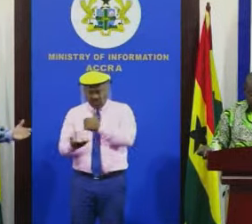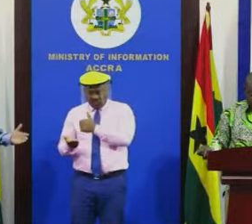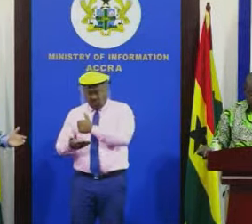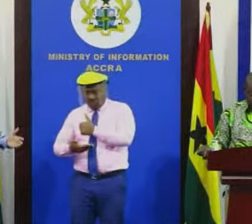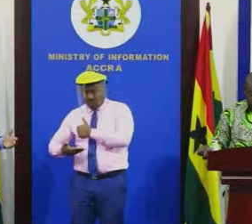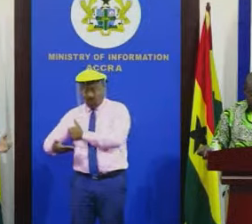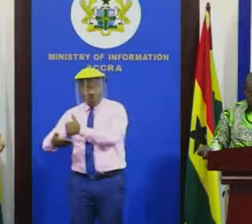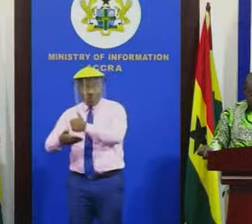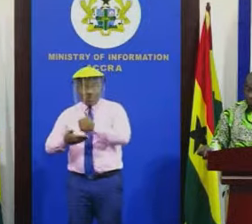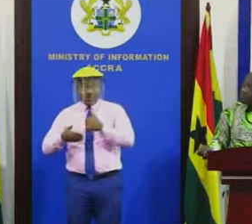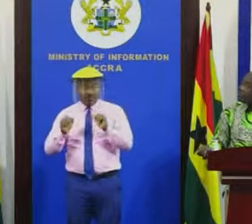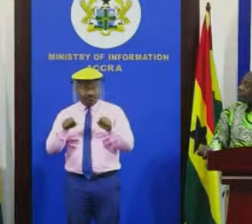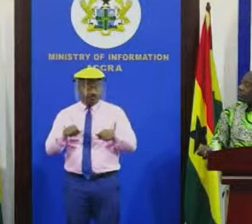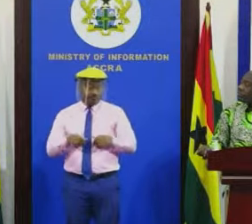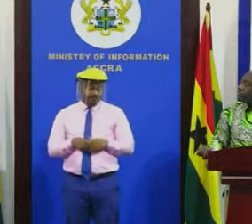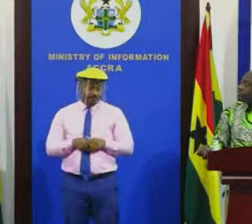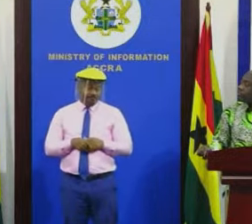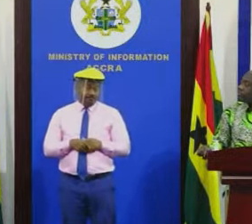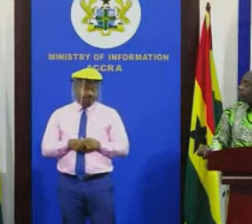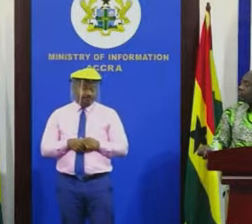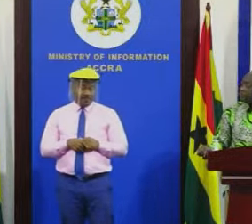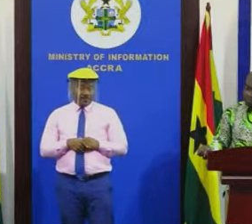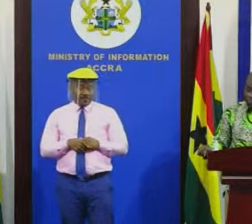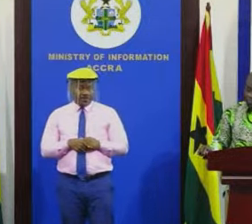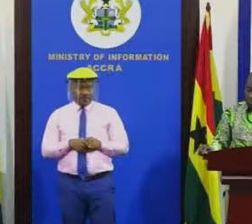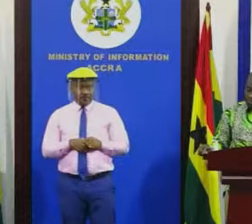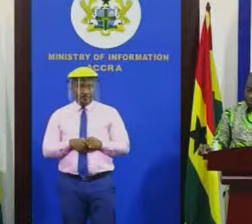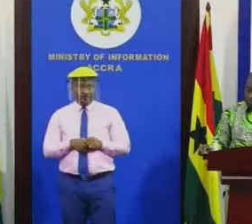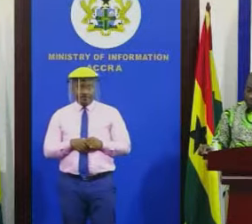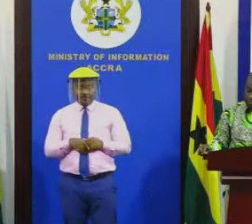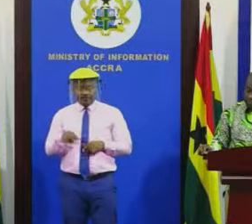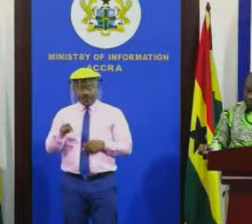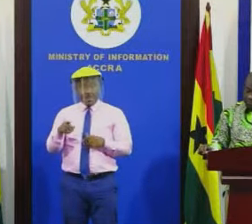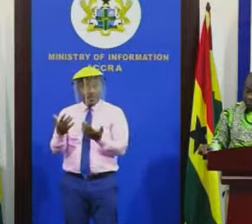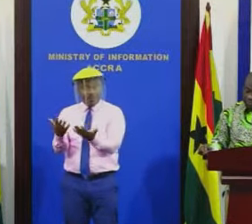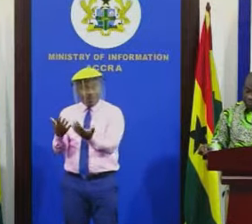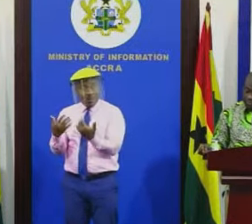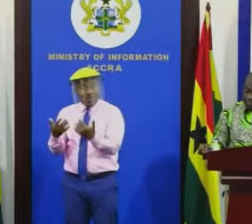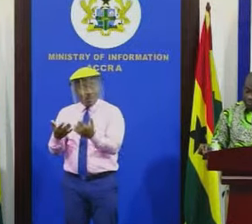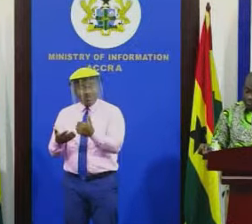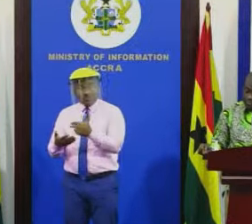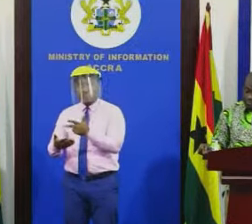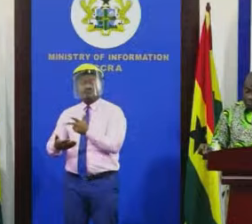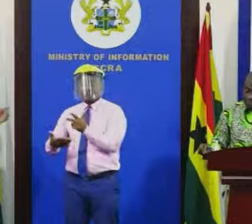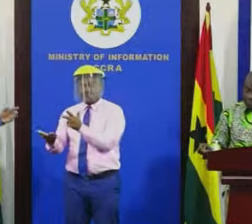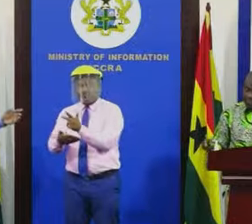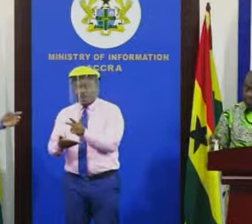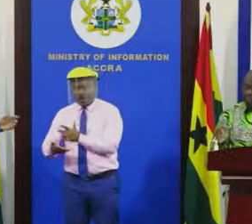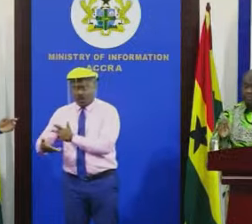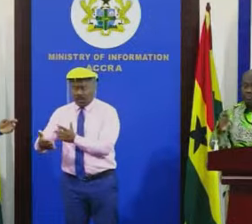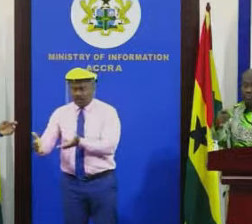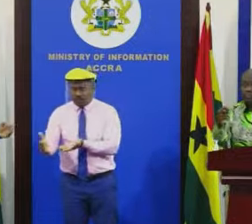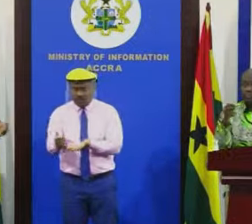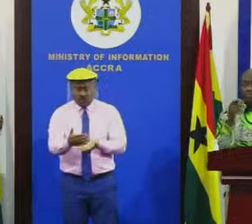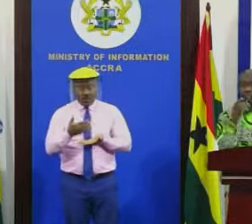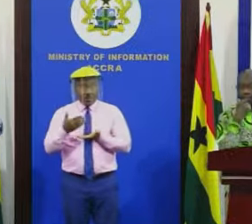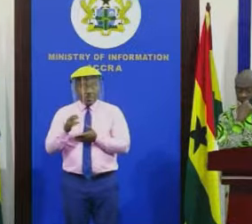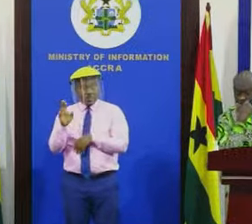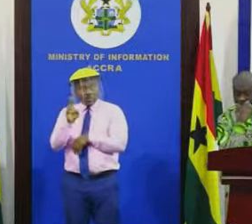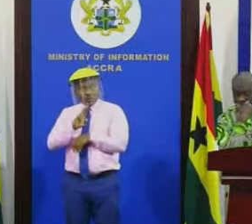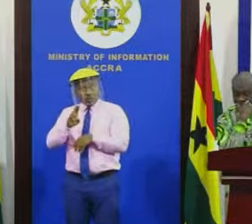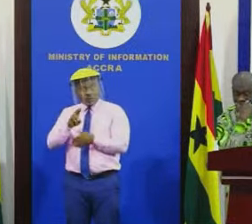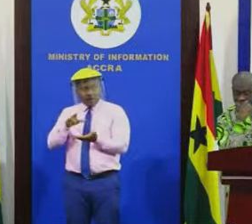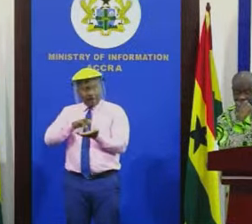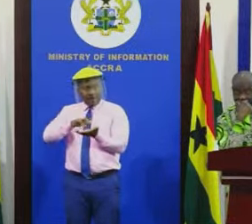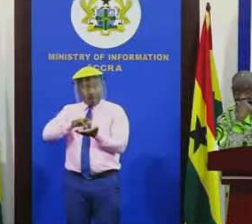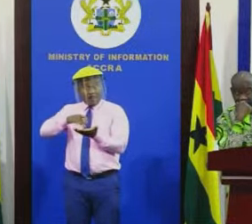jurisdictions, this grass is actually used after it's been harvested in the manufacture of fertilizer. But for us